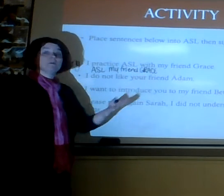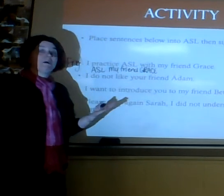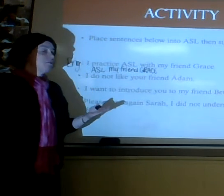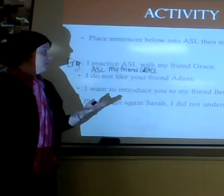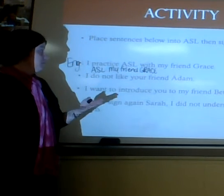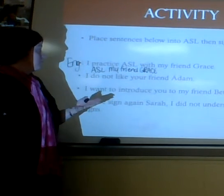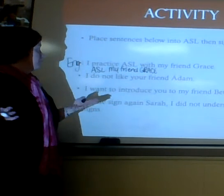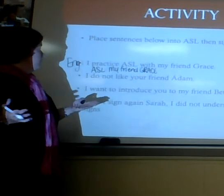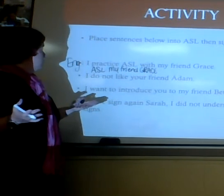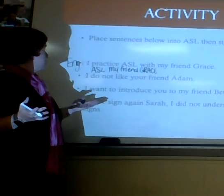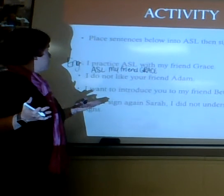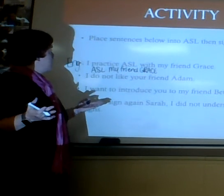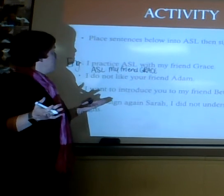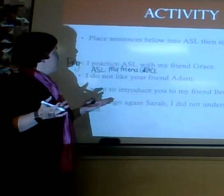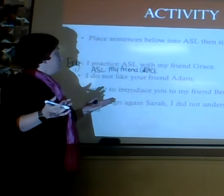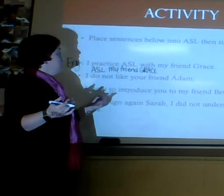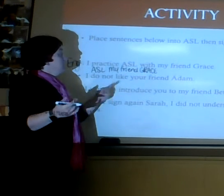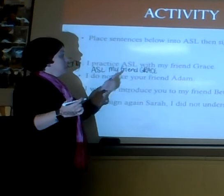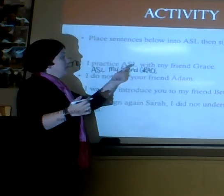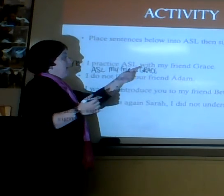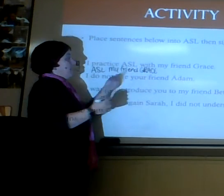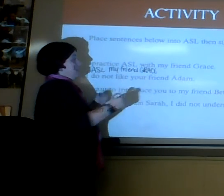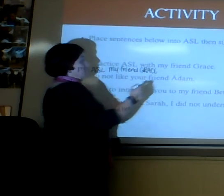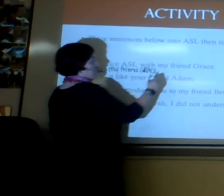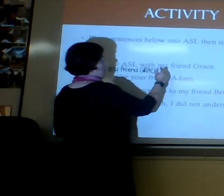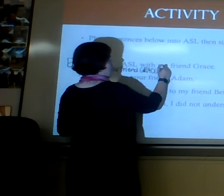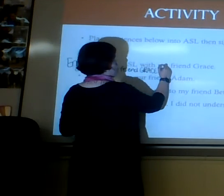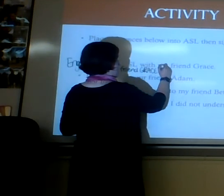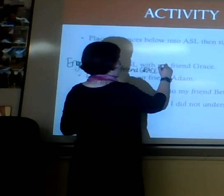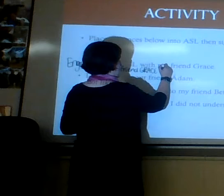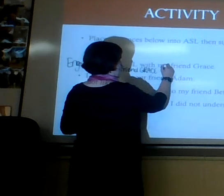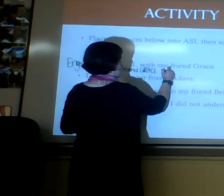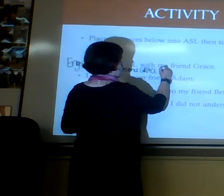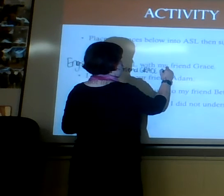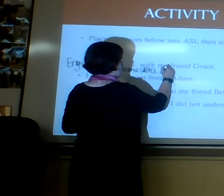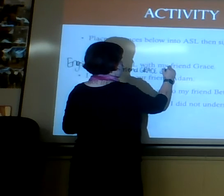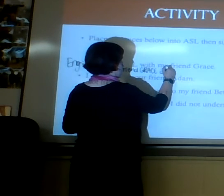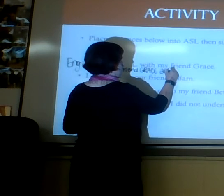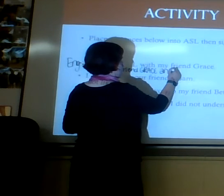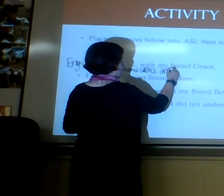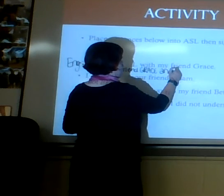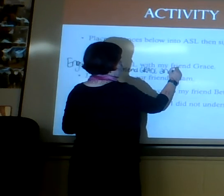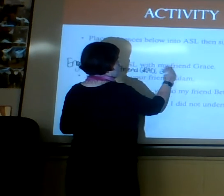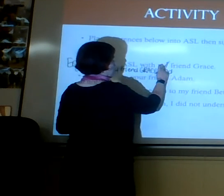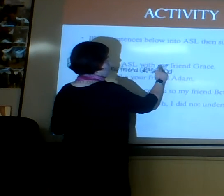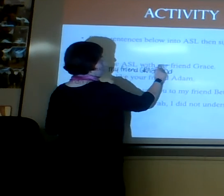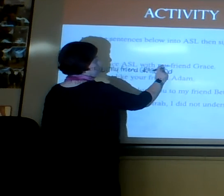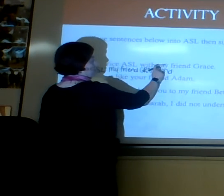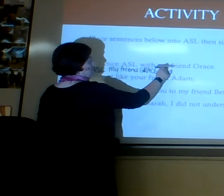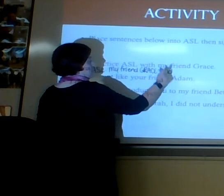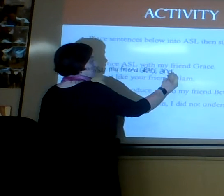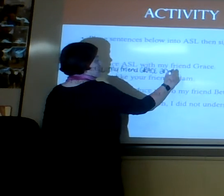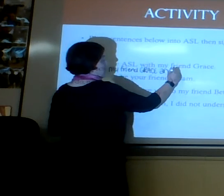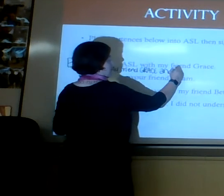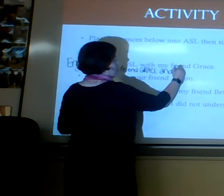about my friend Grace? And me, because we have an and. We have a with, we have to bring me in there. And